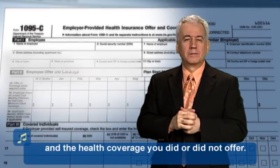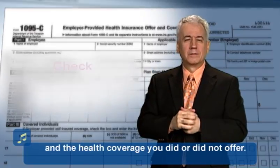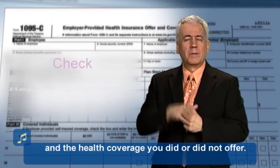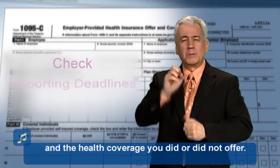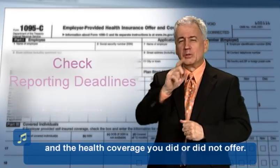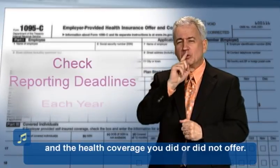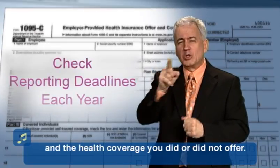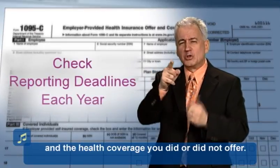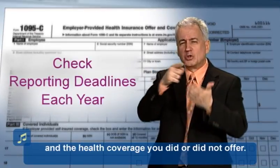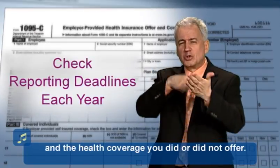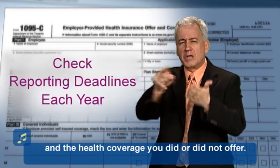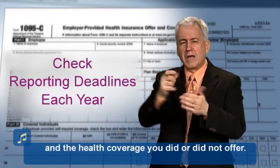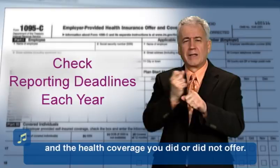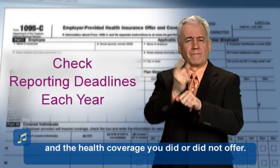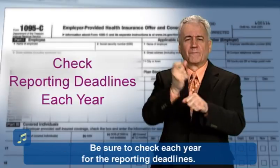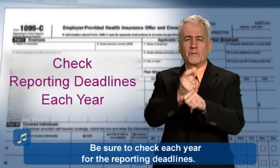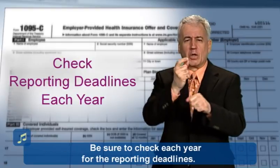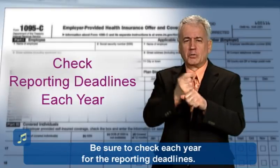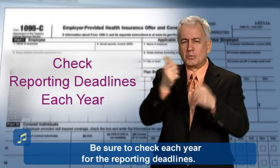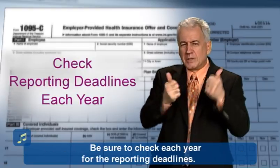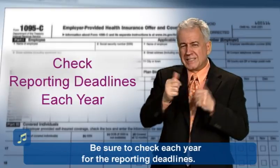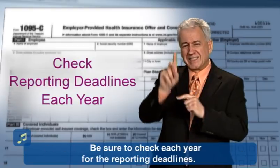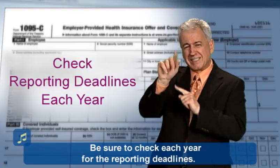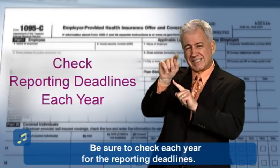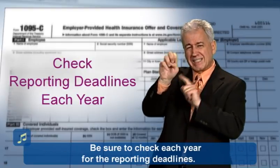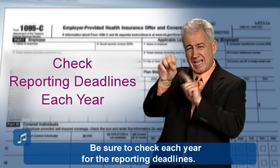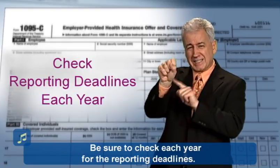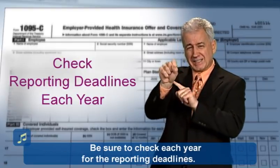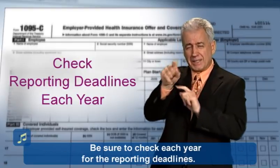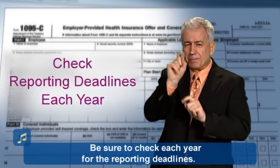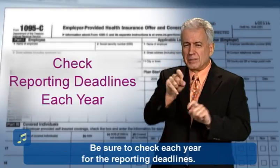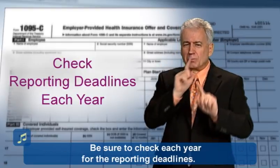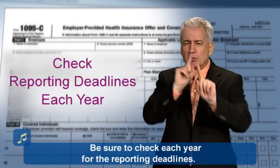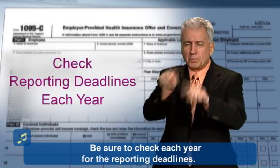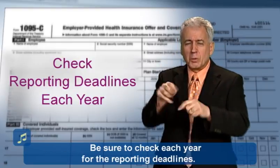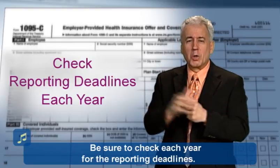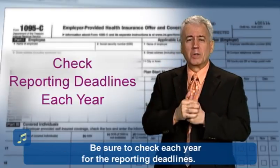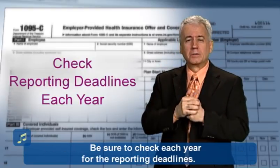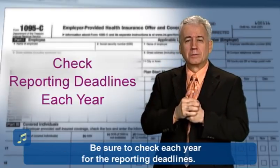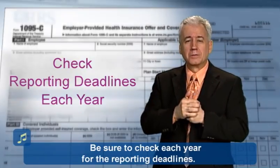offer. Be sure to check each year for the reporting deadlines.